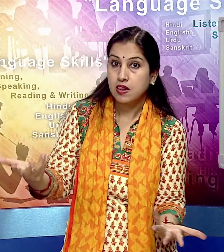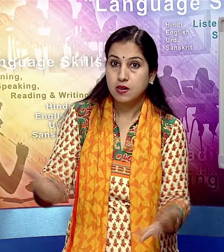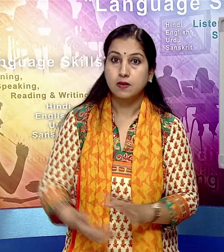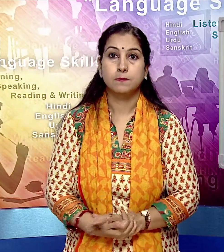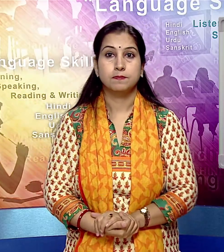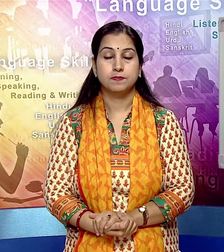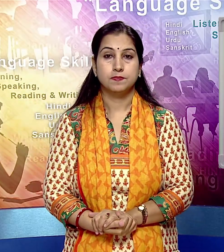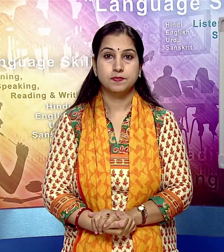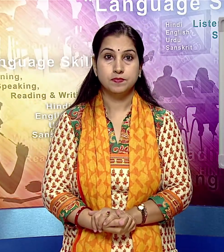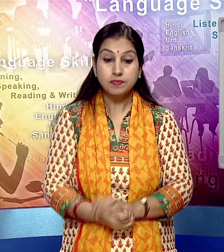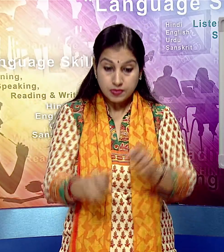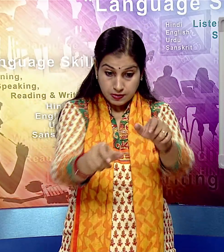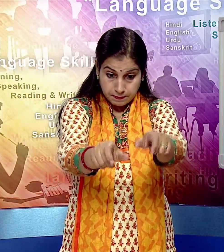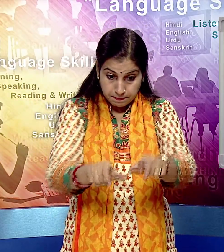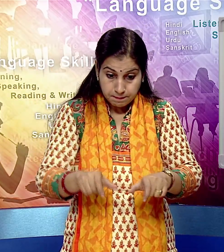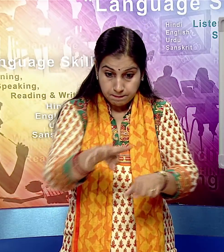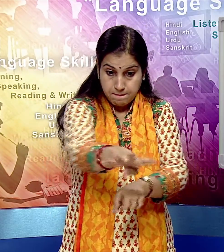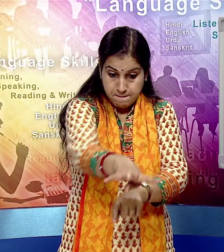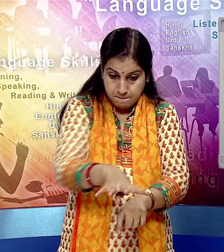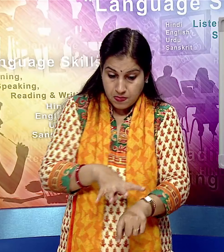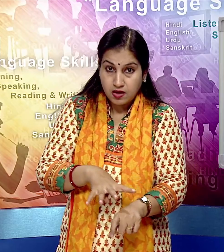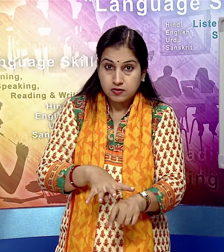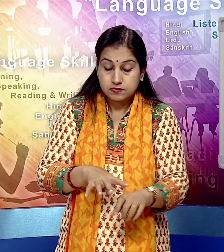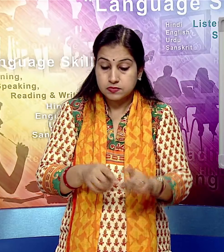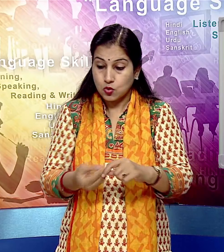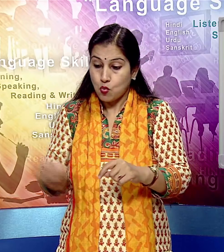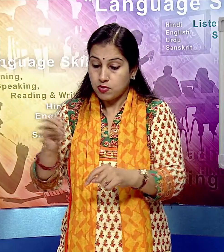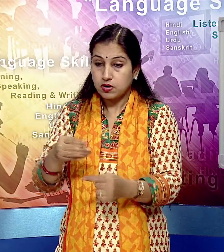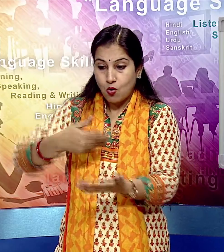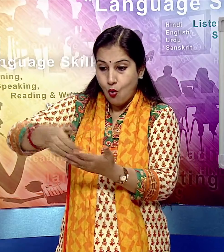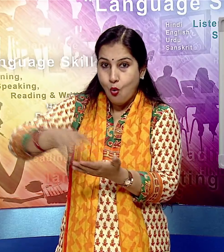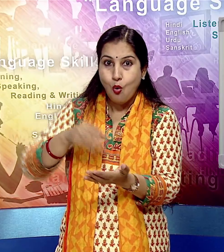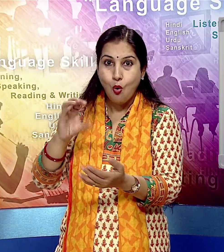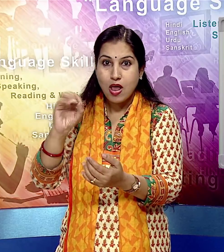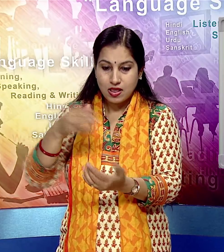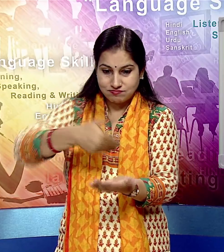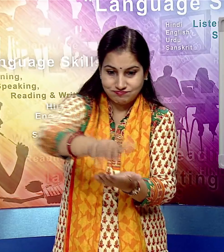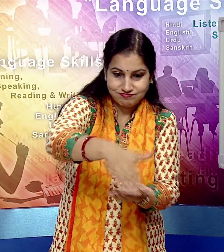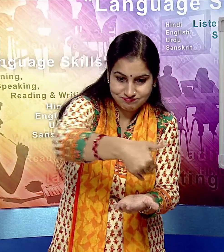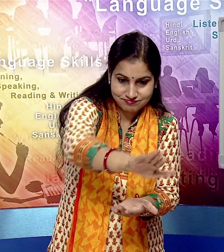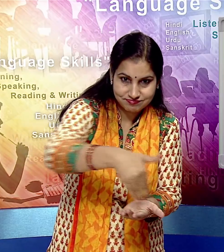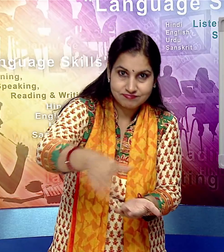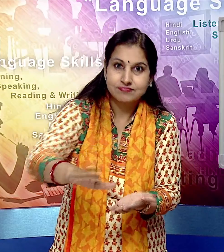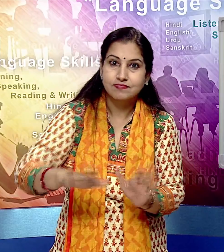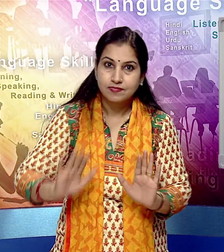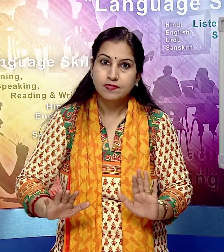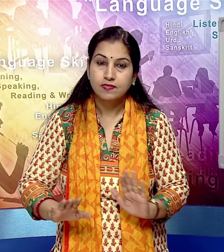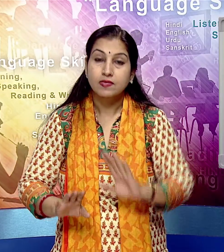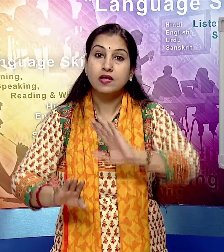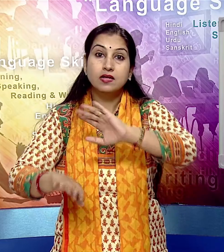The grill bars are brushed with oil to prevent food sticking.